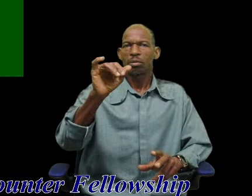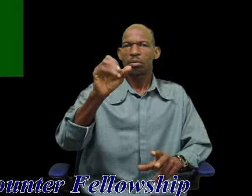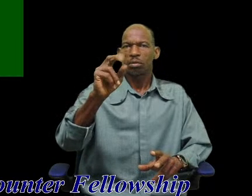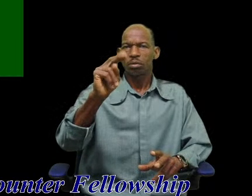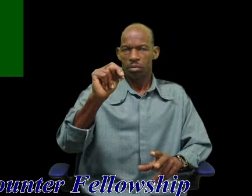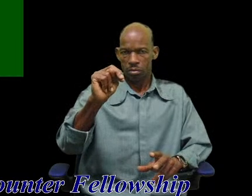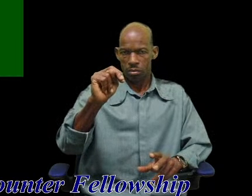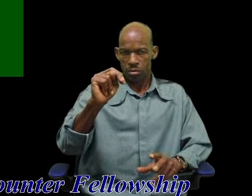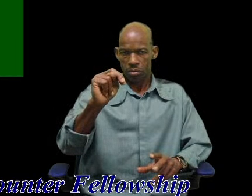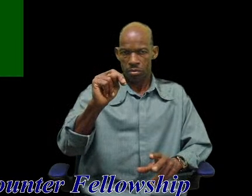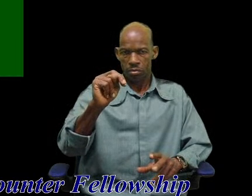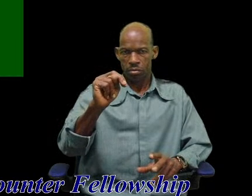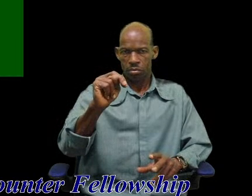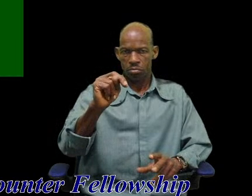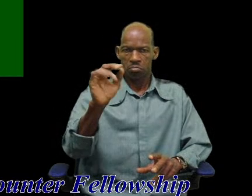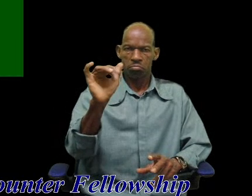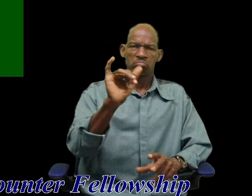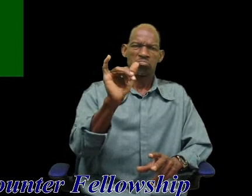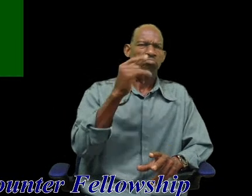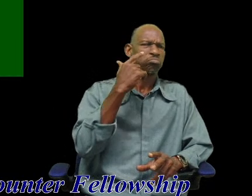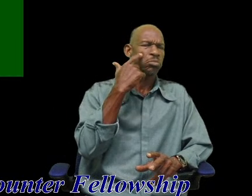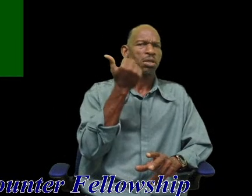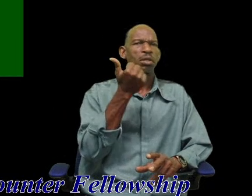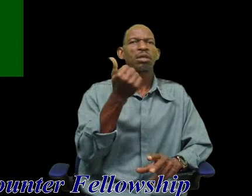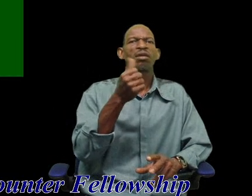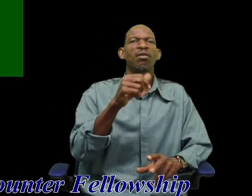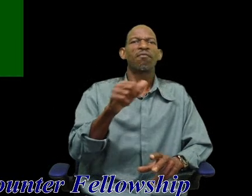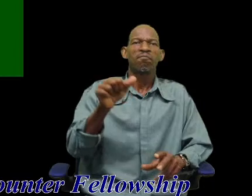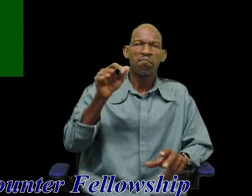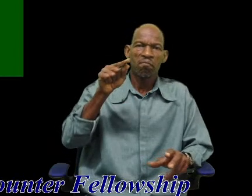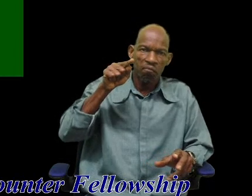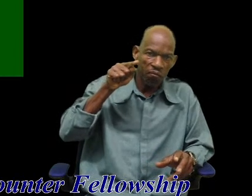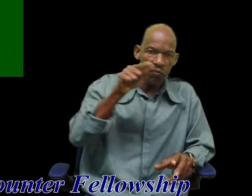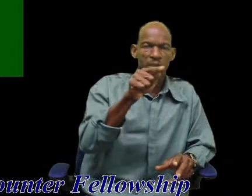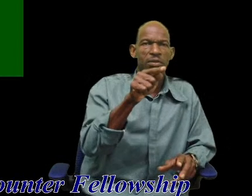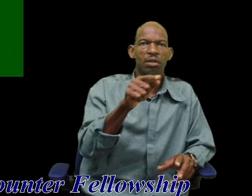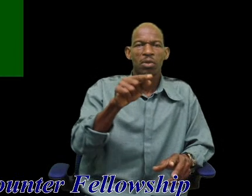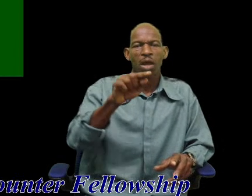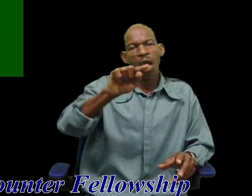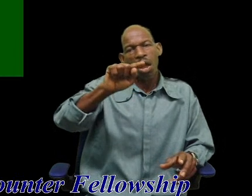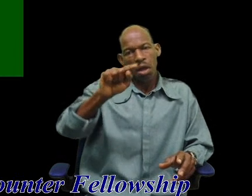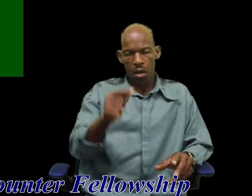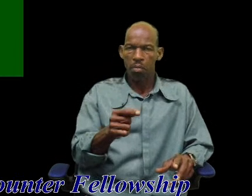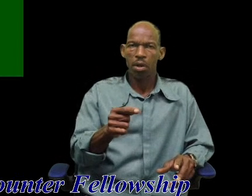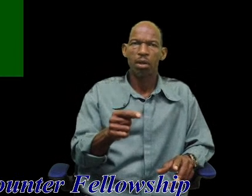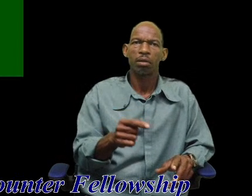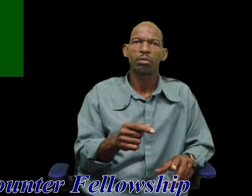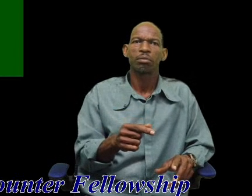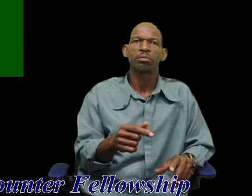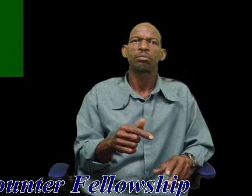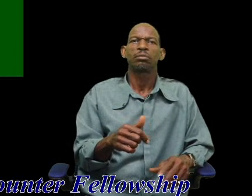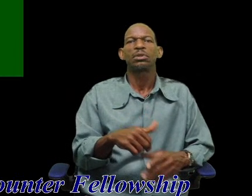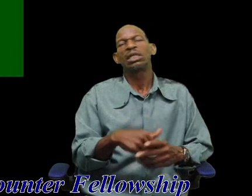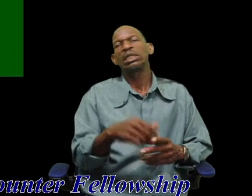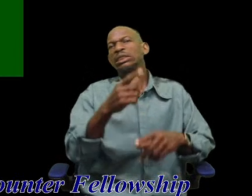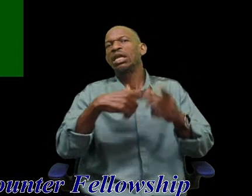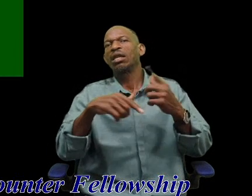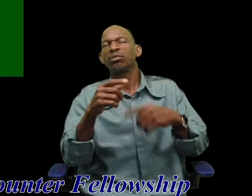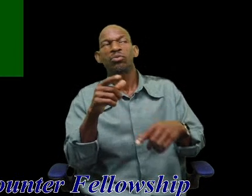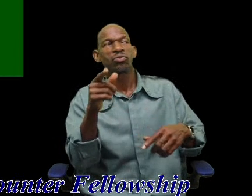is a punctuation mark, and you know in sign language there is no apostrophe. When